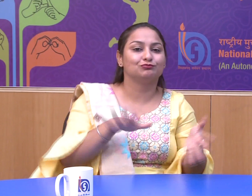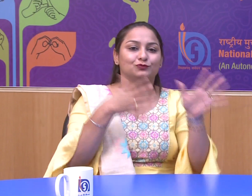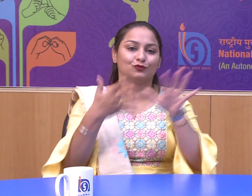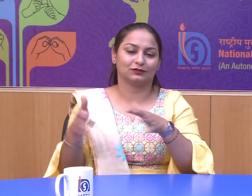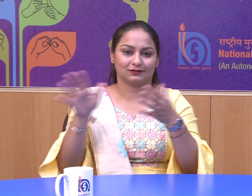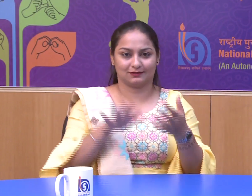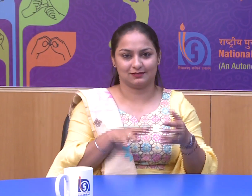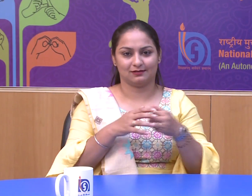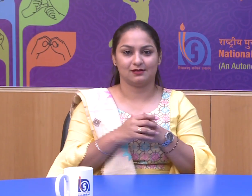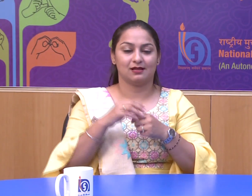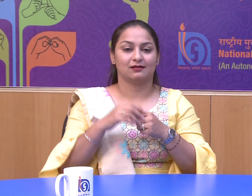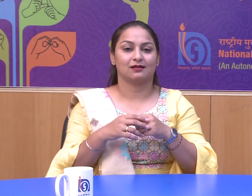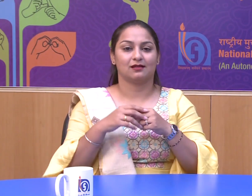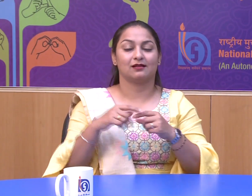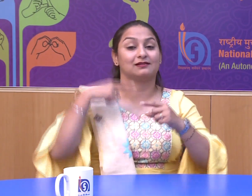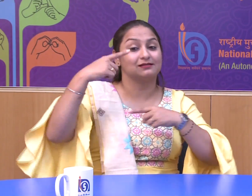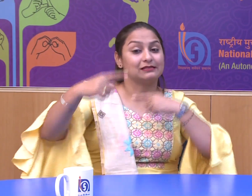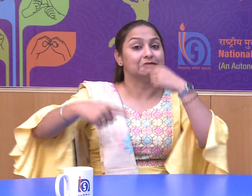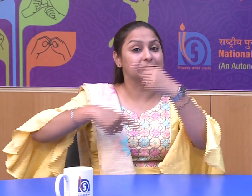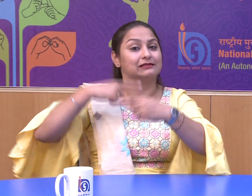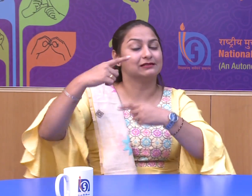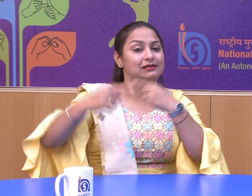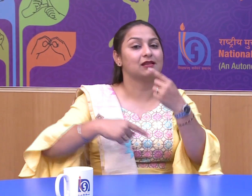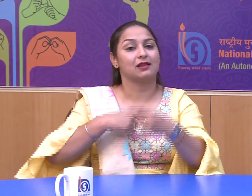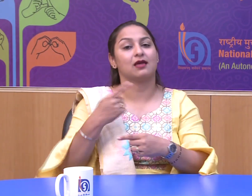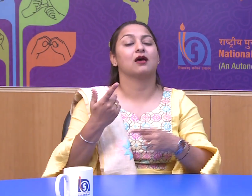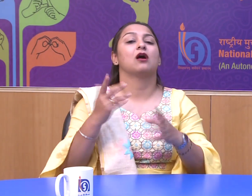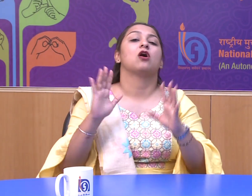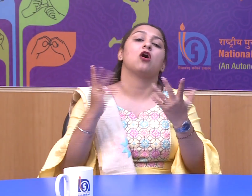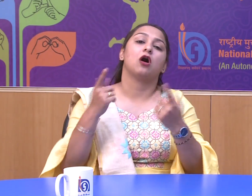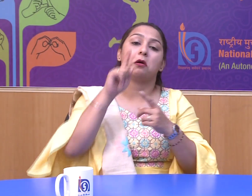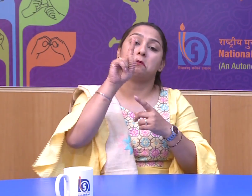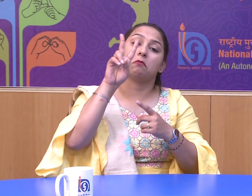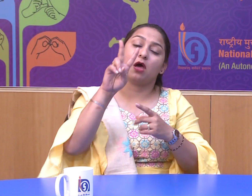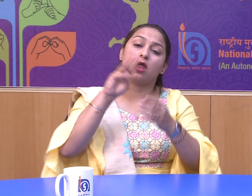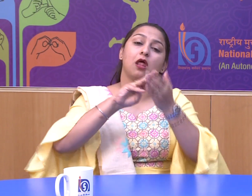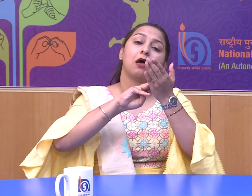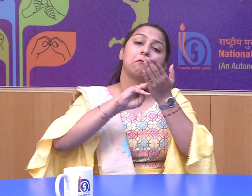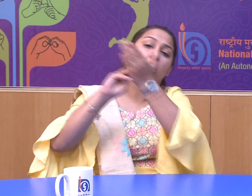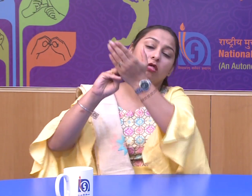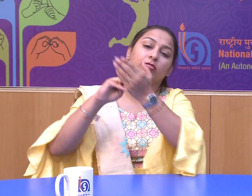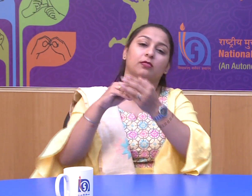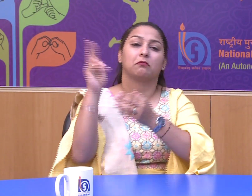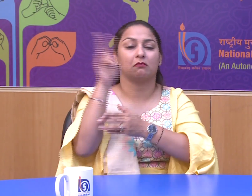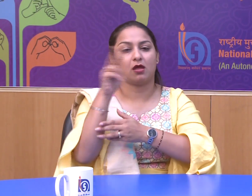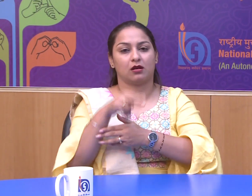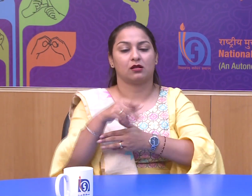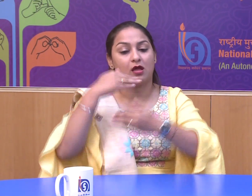Seasons or Baramasa paintings were similarly given artistic